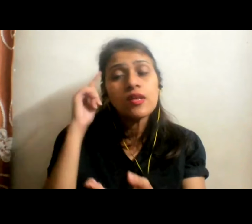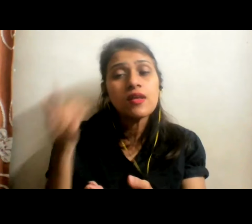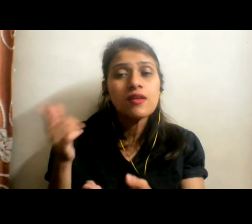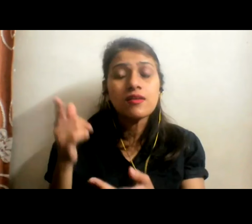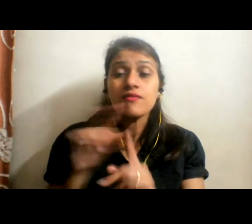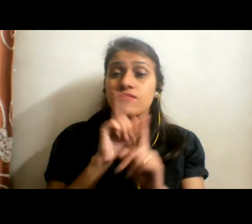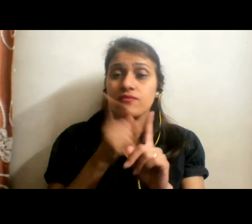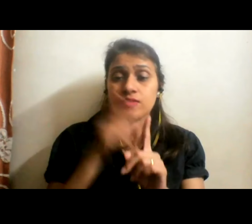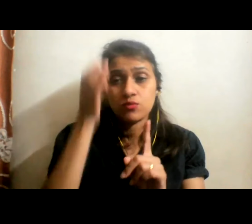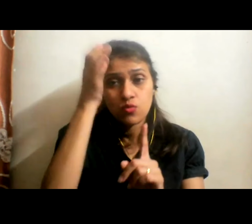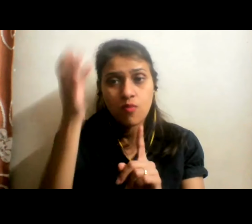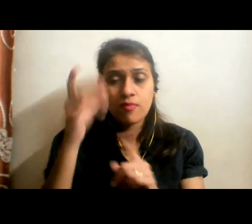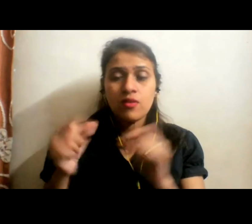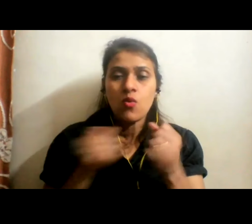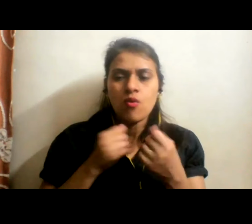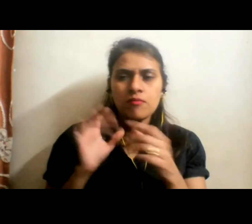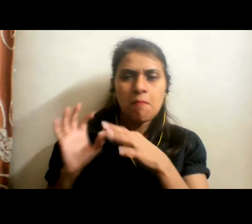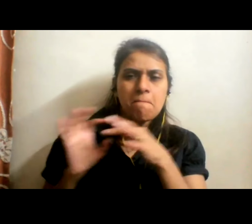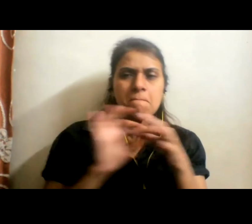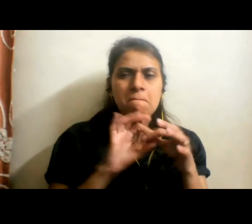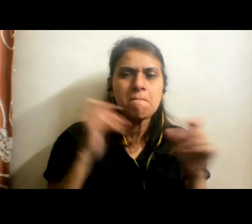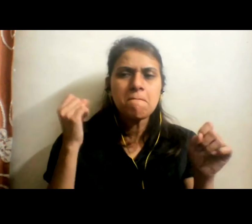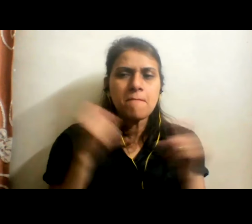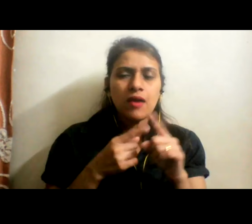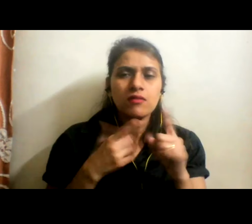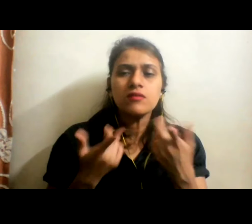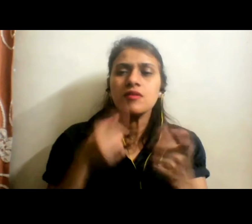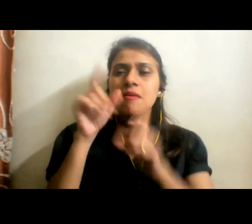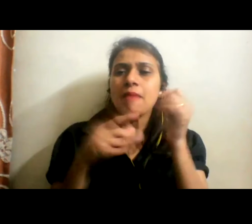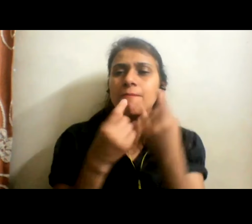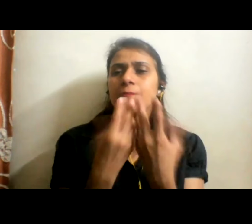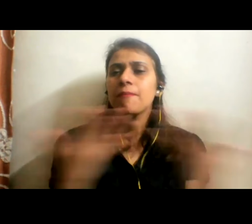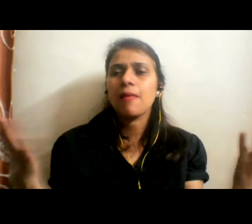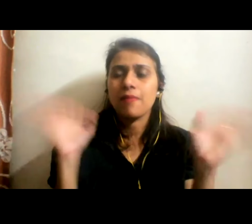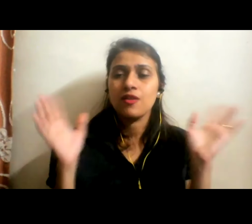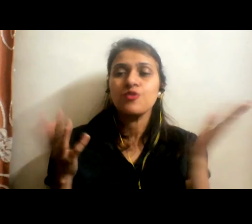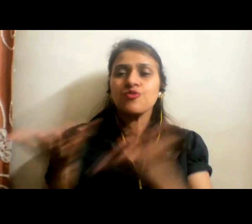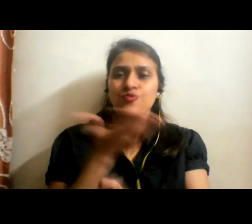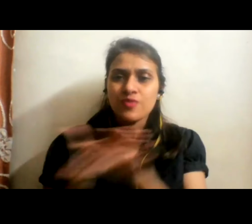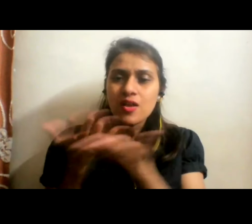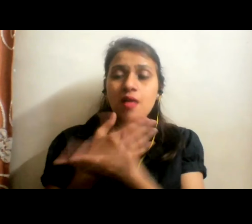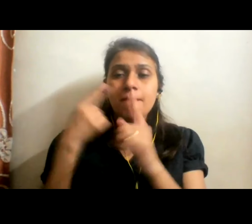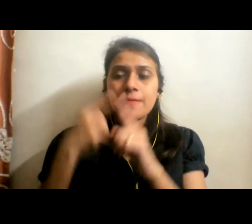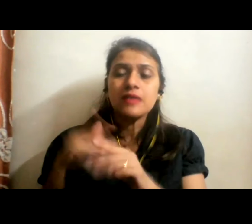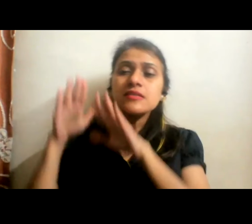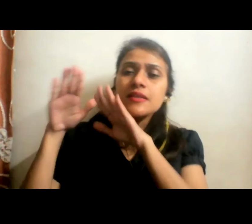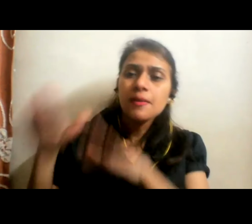concepts from our population. We do discuss how it has been defined in the literature, but we also depend on a lot on